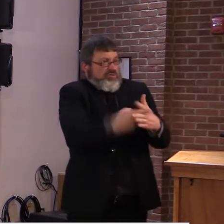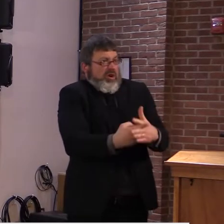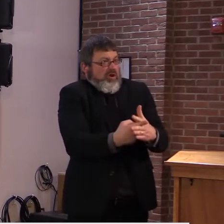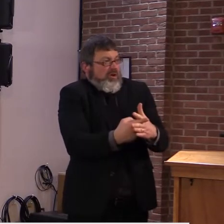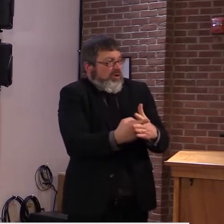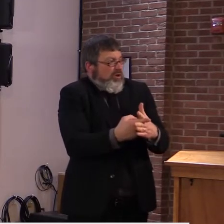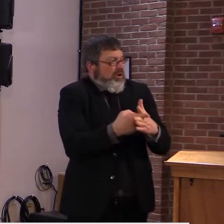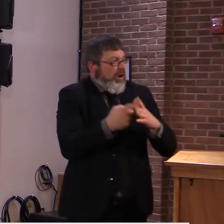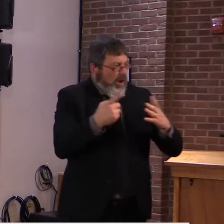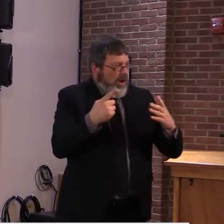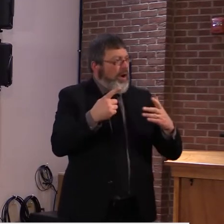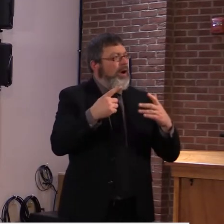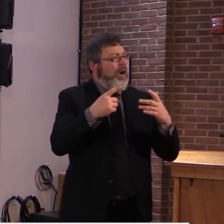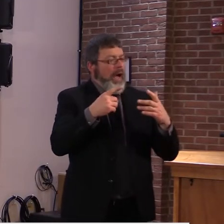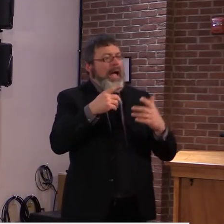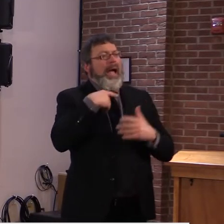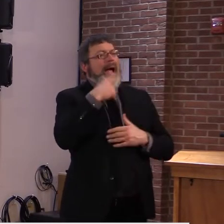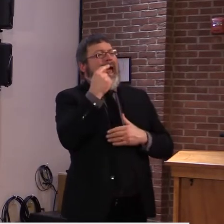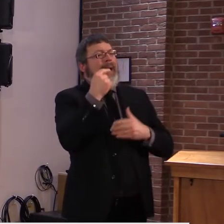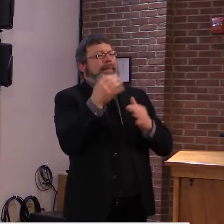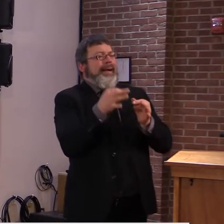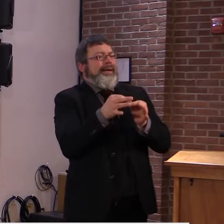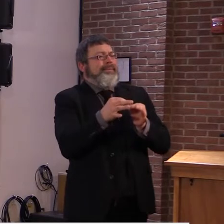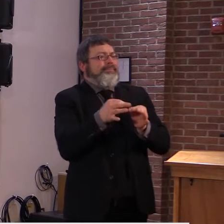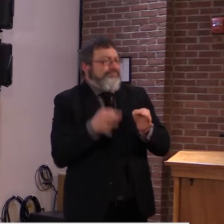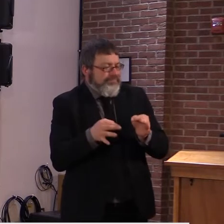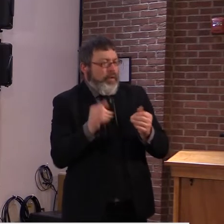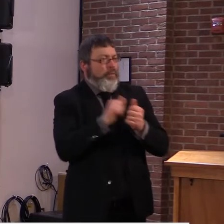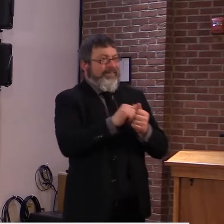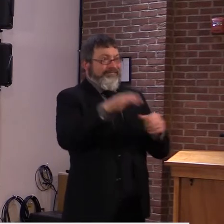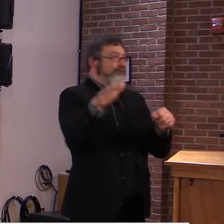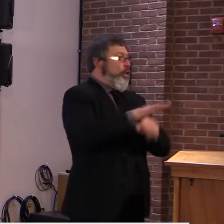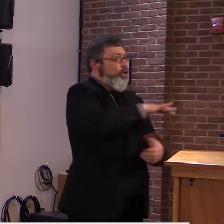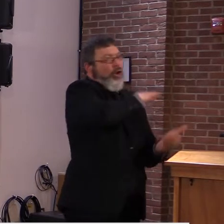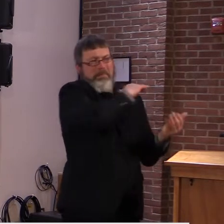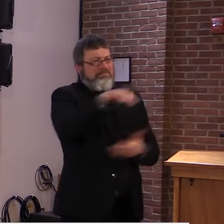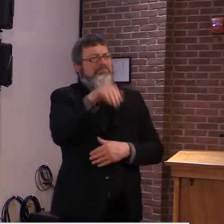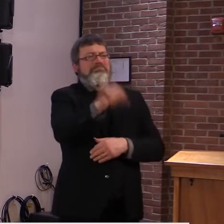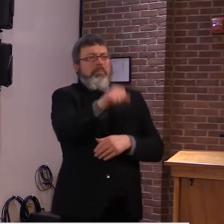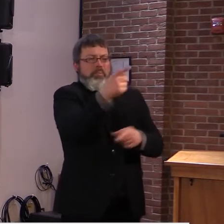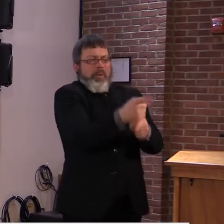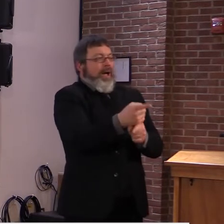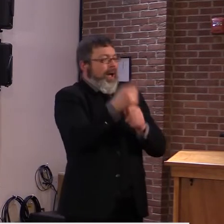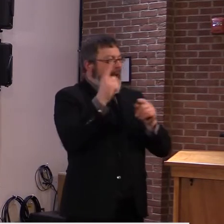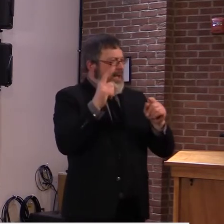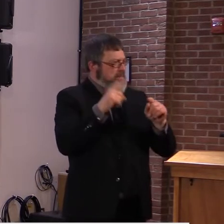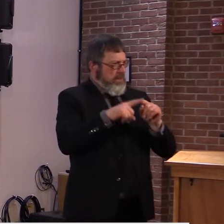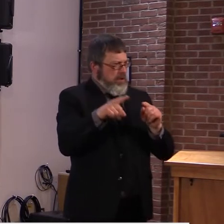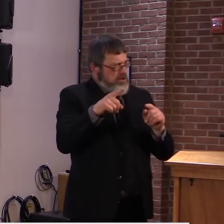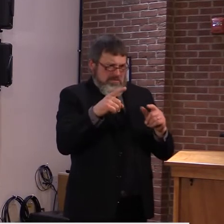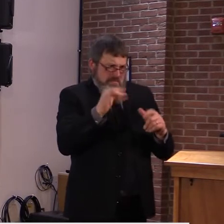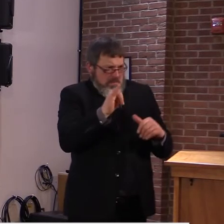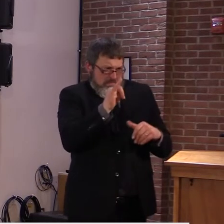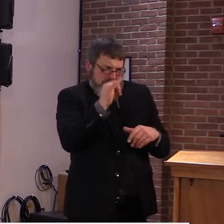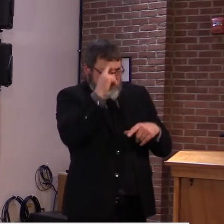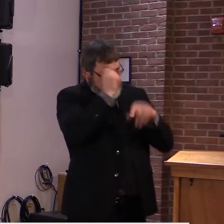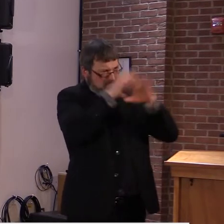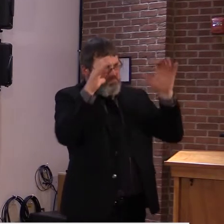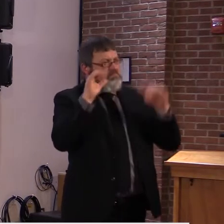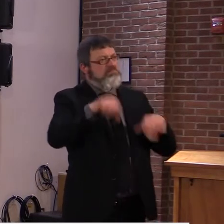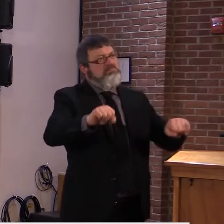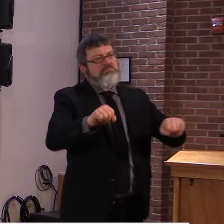between when we receive the vaccine and when we can actually get it to those who can administer it.